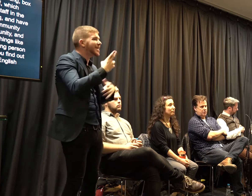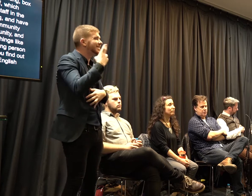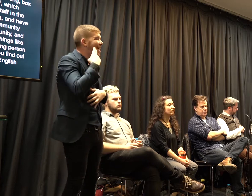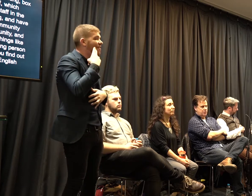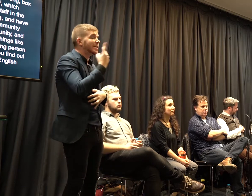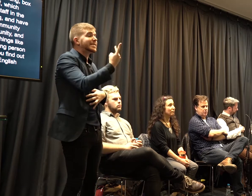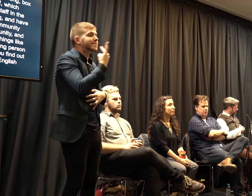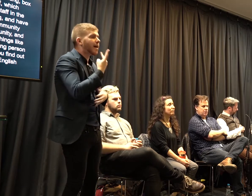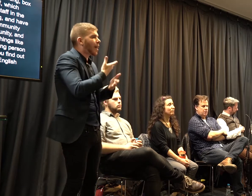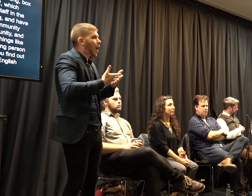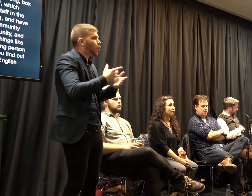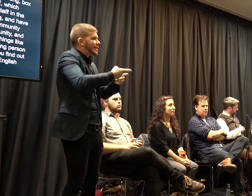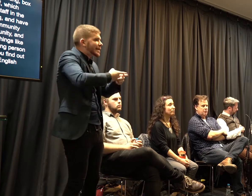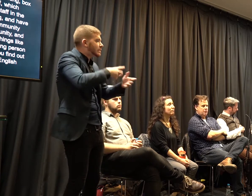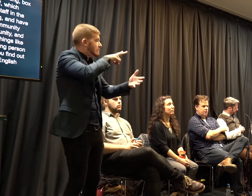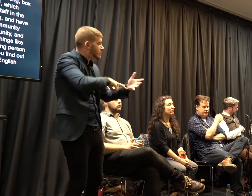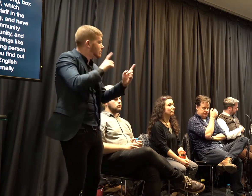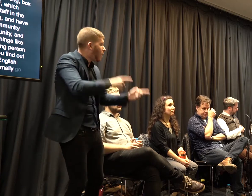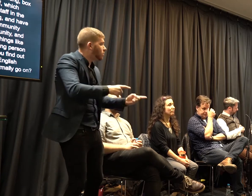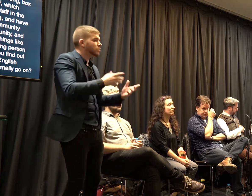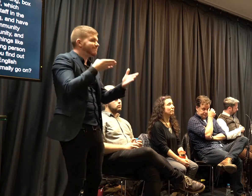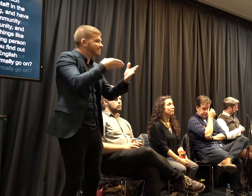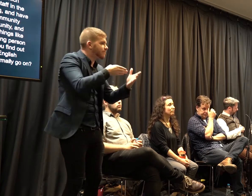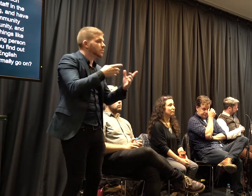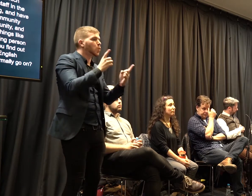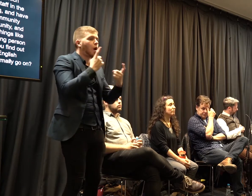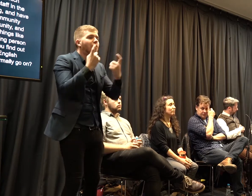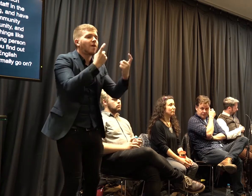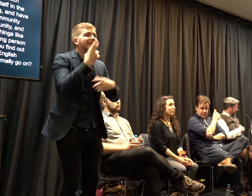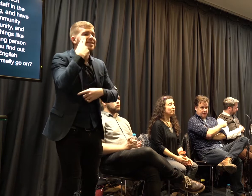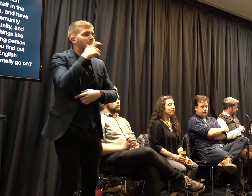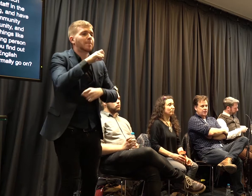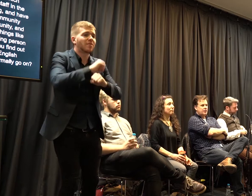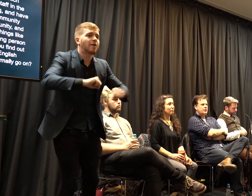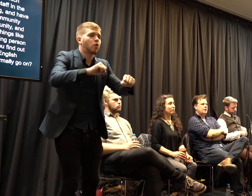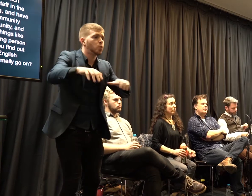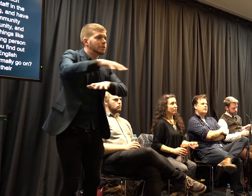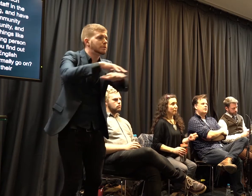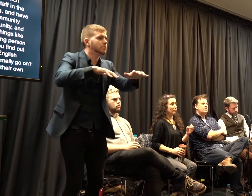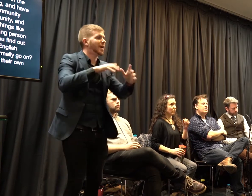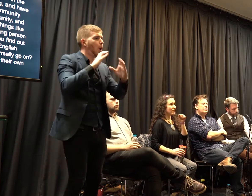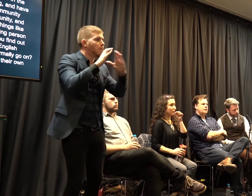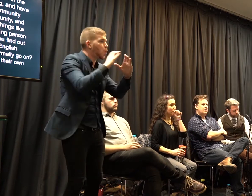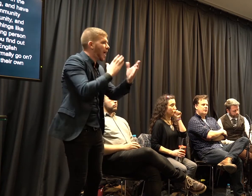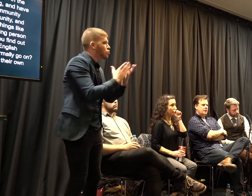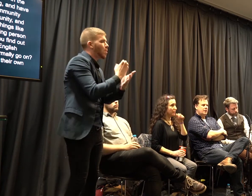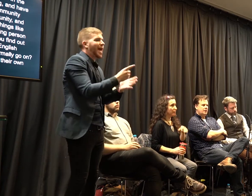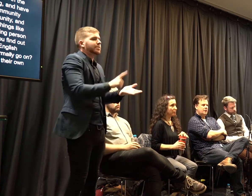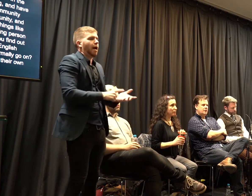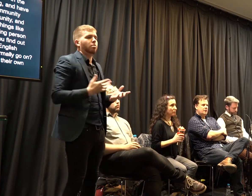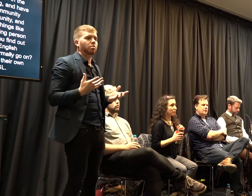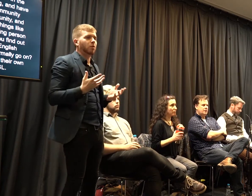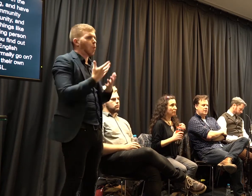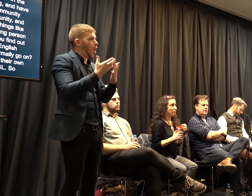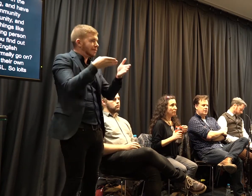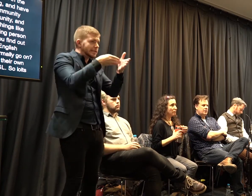normally go on? So there's no attempt to find deaf people in their own space and to communicate with them in BSL. So lots of